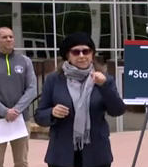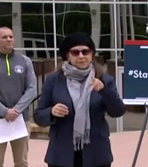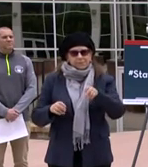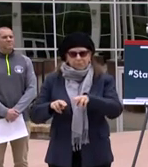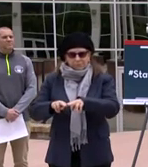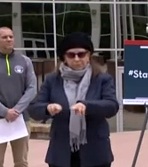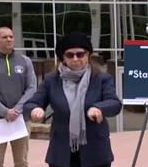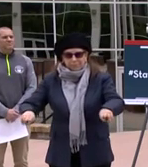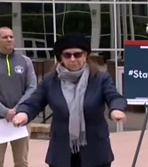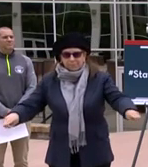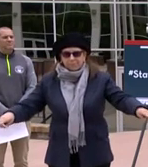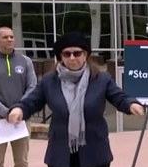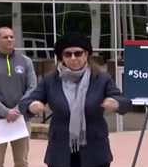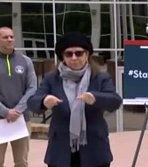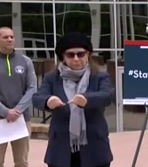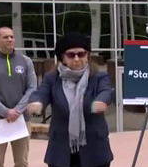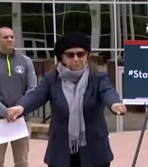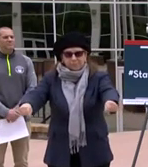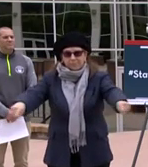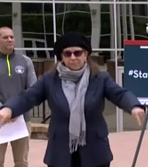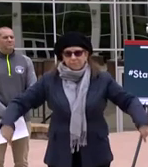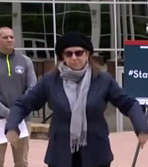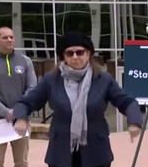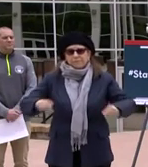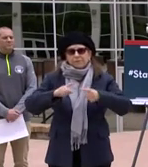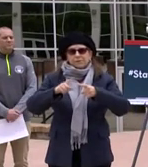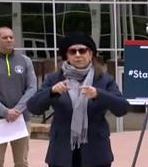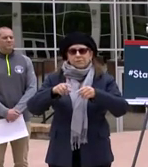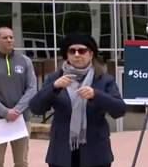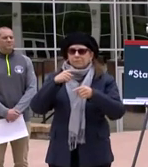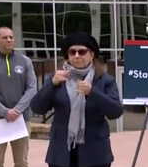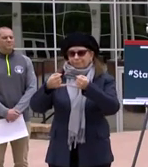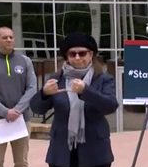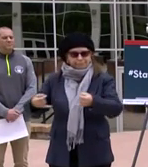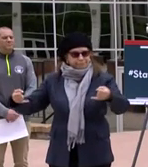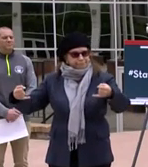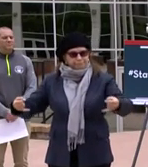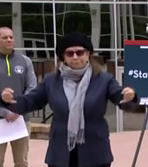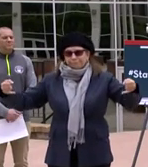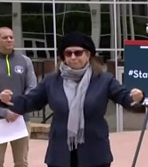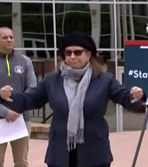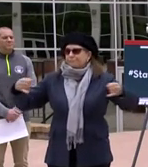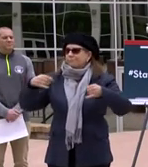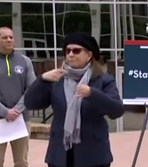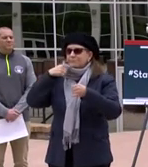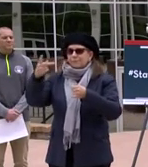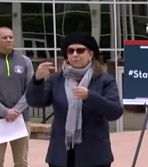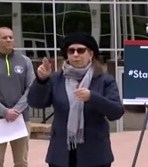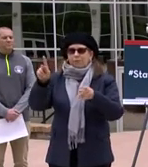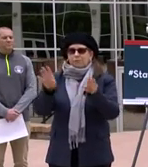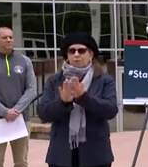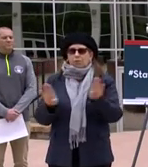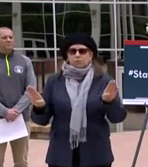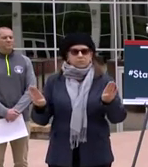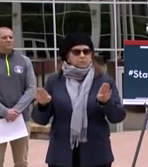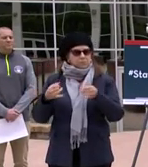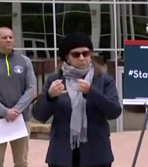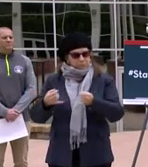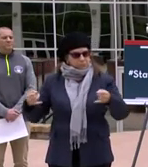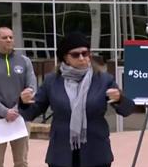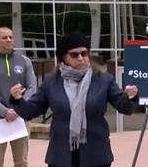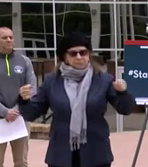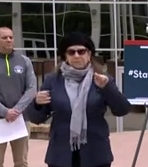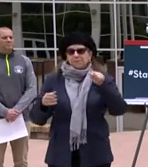indicate that the park or playground is closed. We've also, the police since last week have been